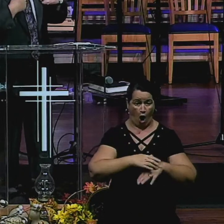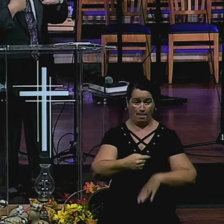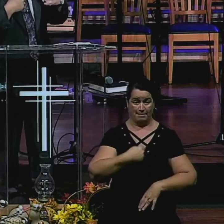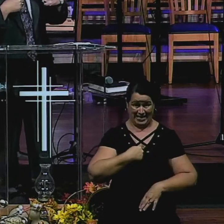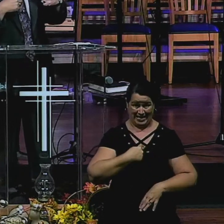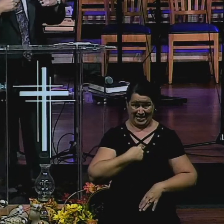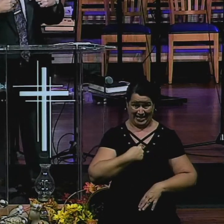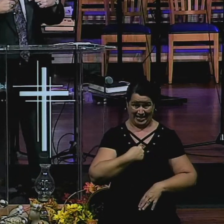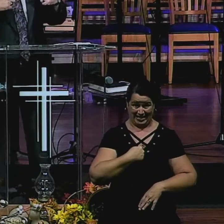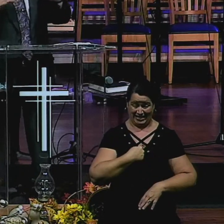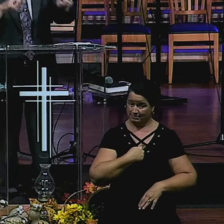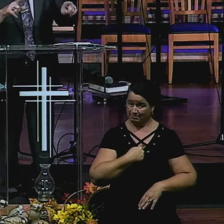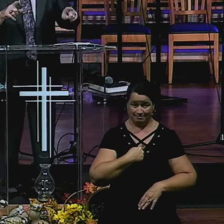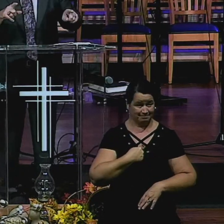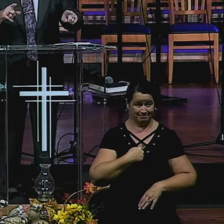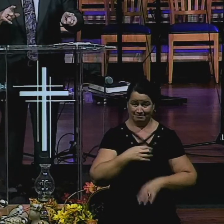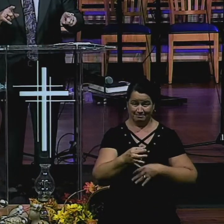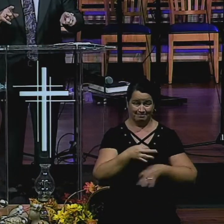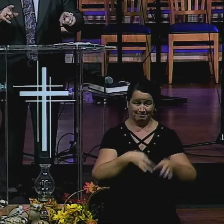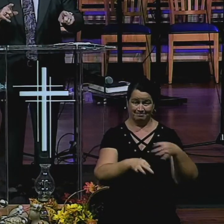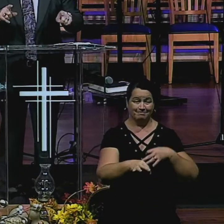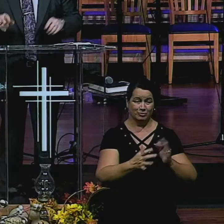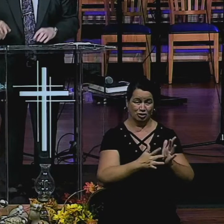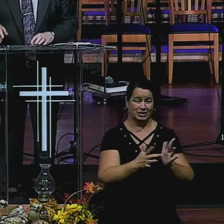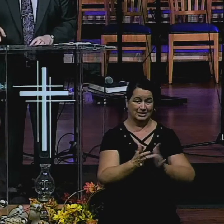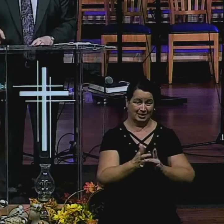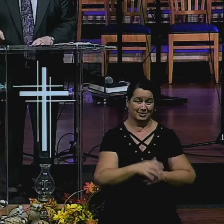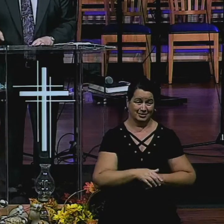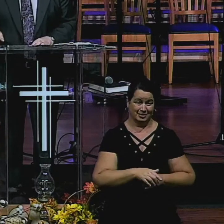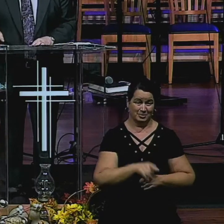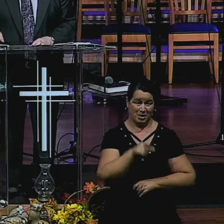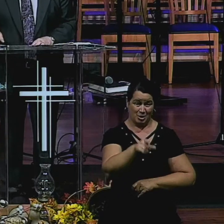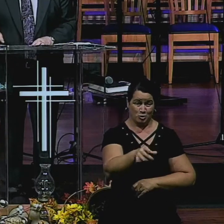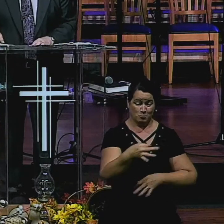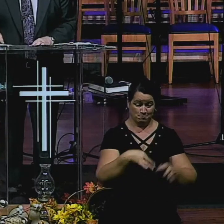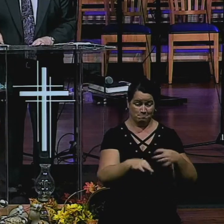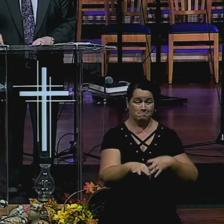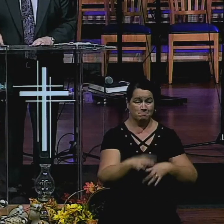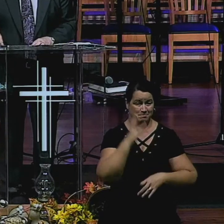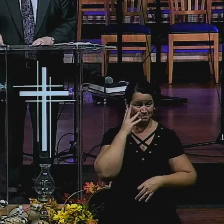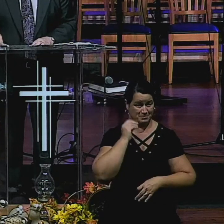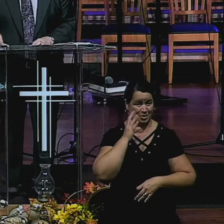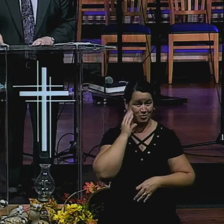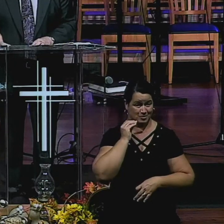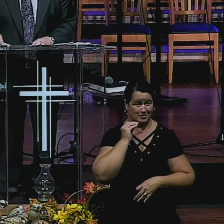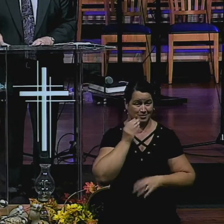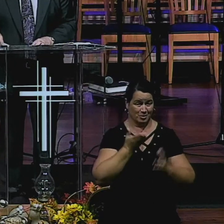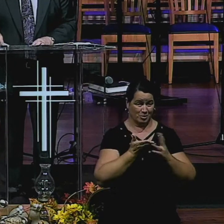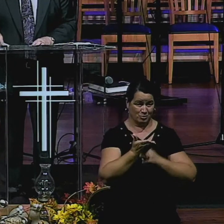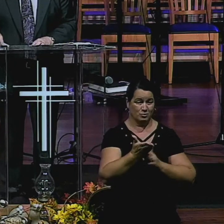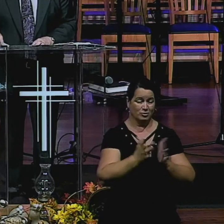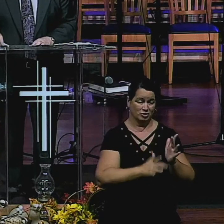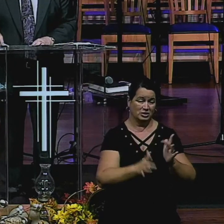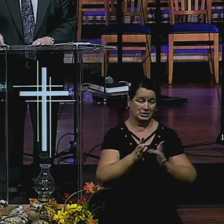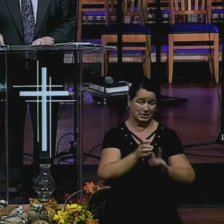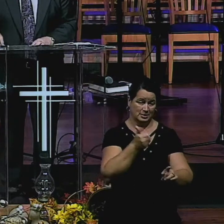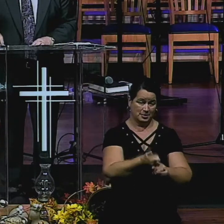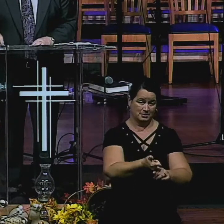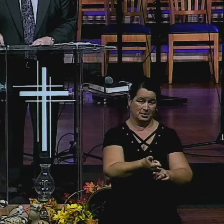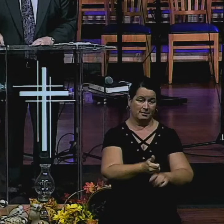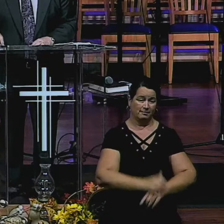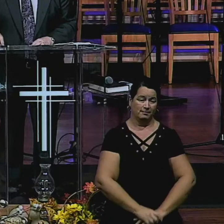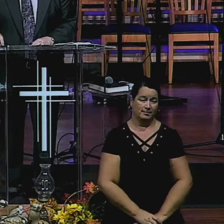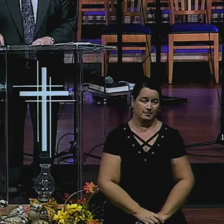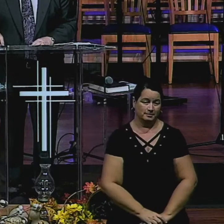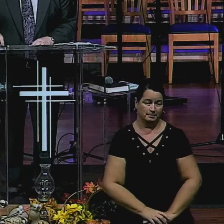experienced by me and by you was instead experienced by